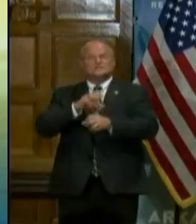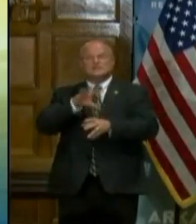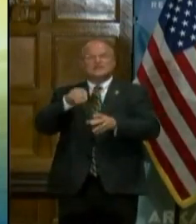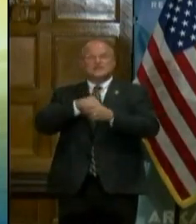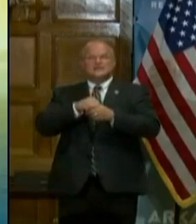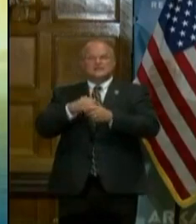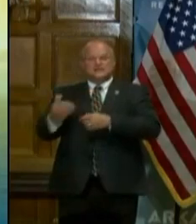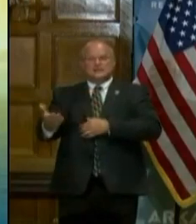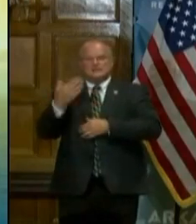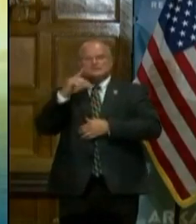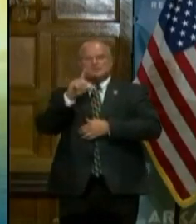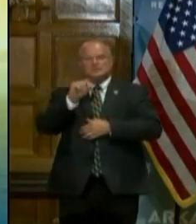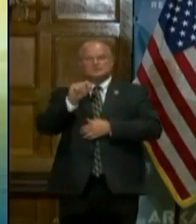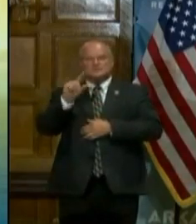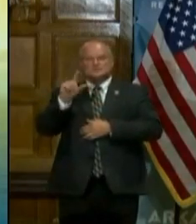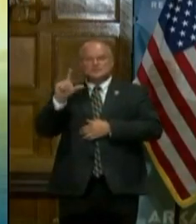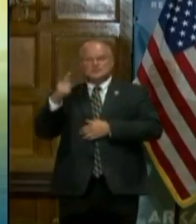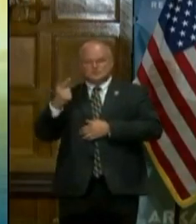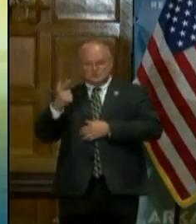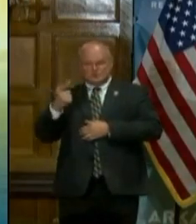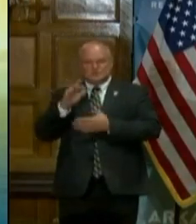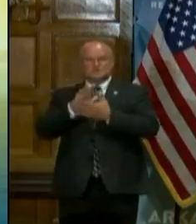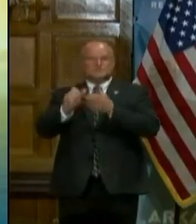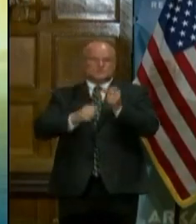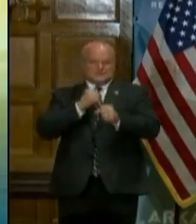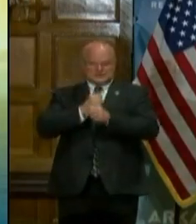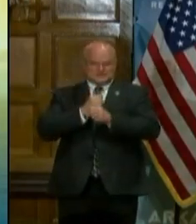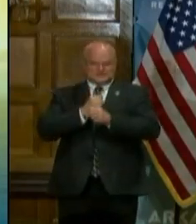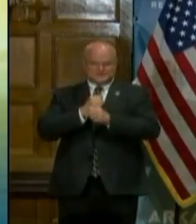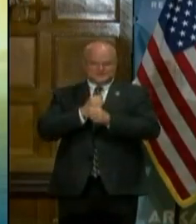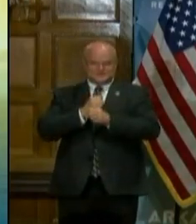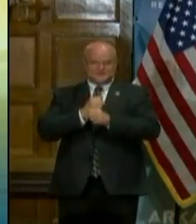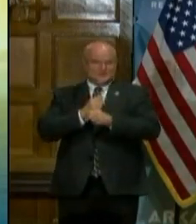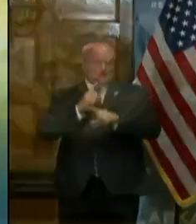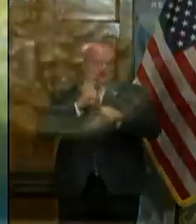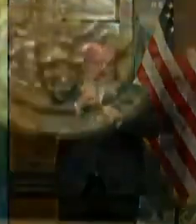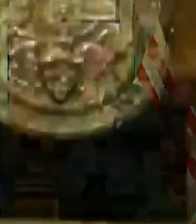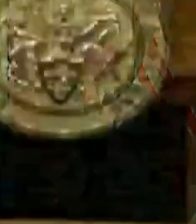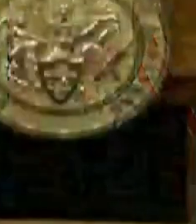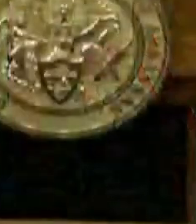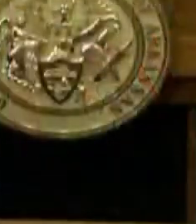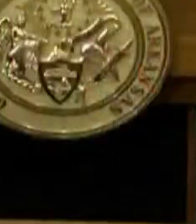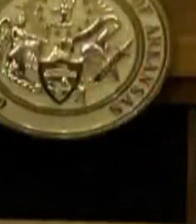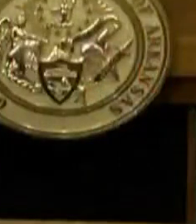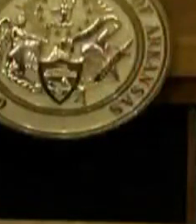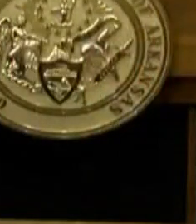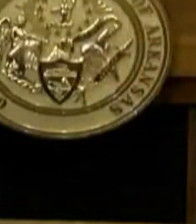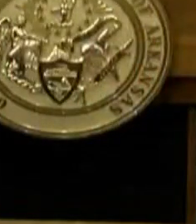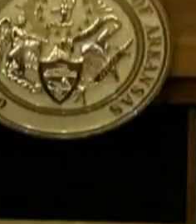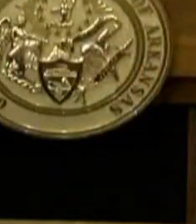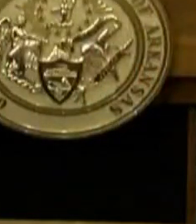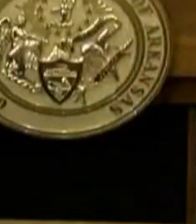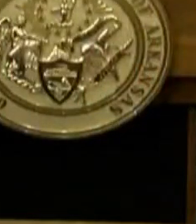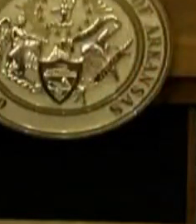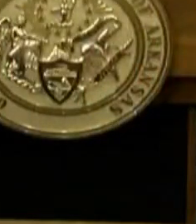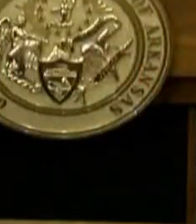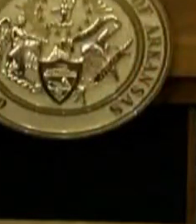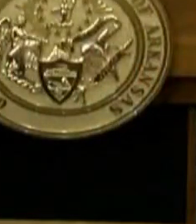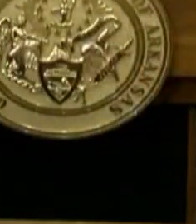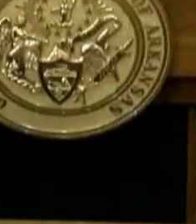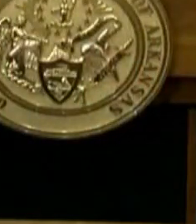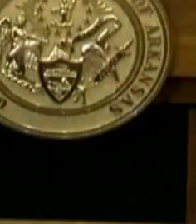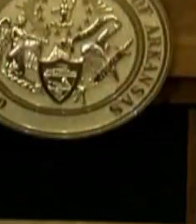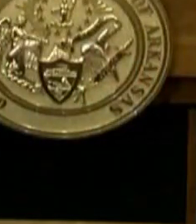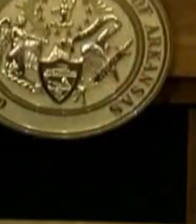the upcoming 2020-21 school year. In response to the COVID-19 pandemic, we are modifying the start date for